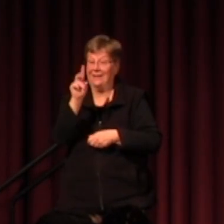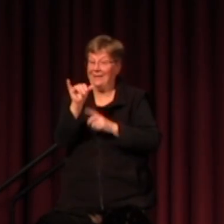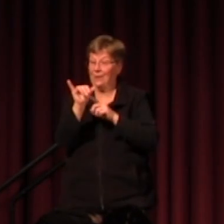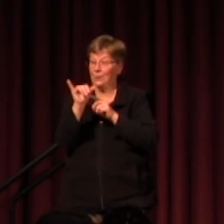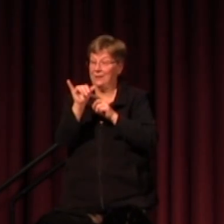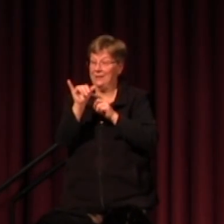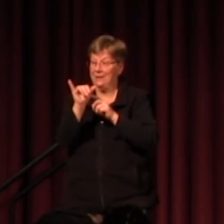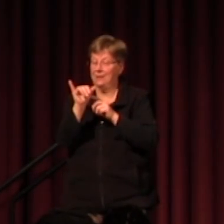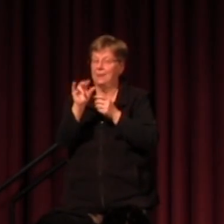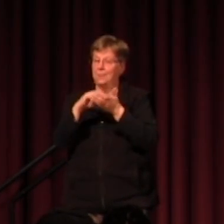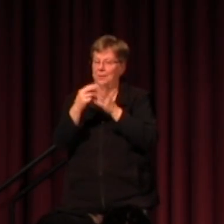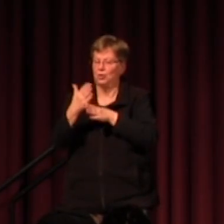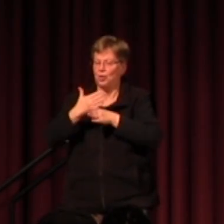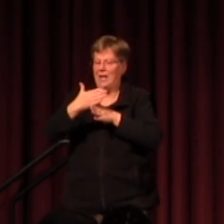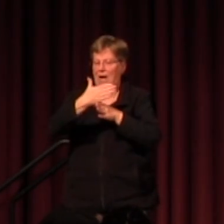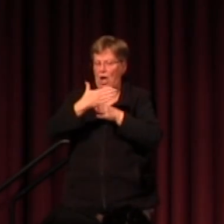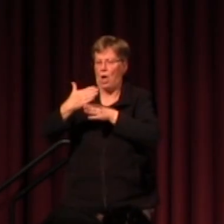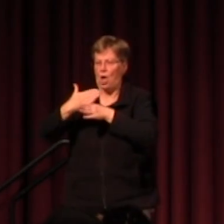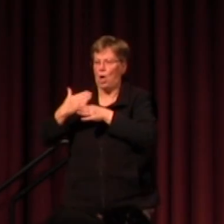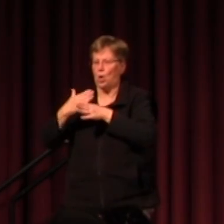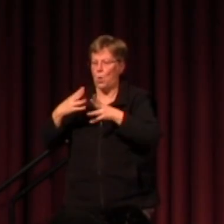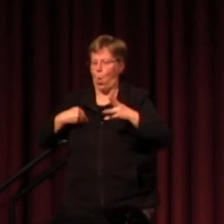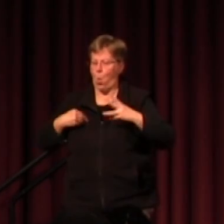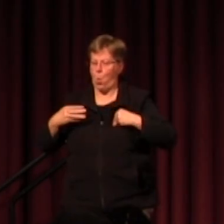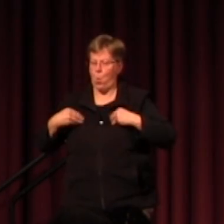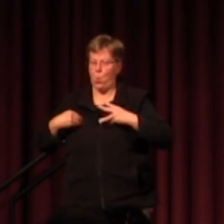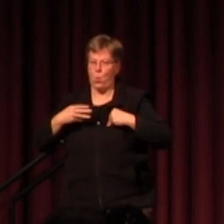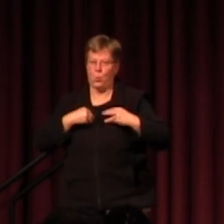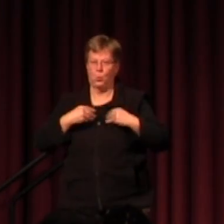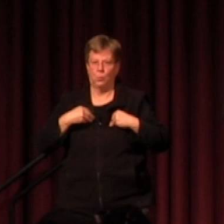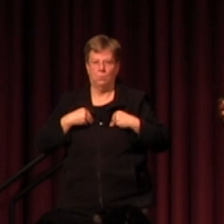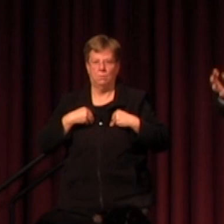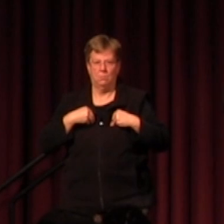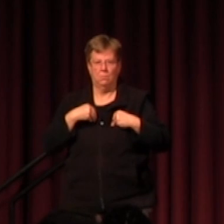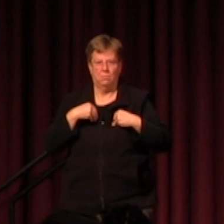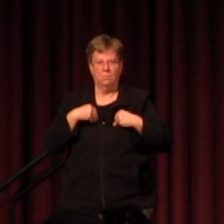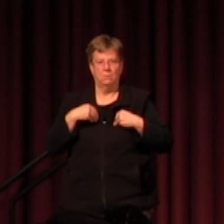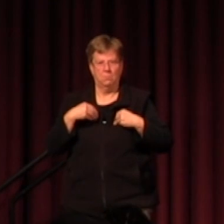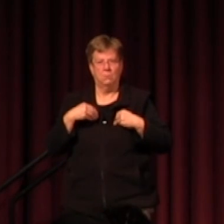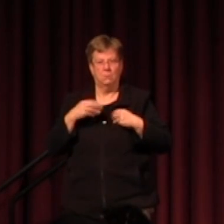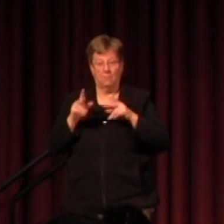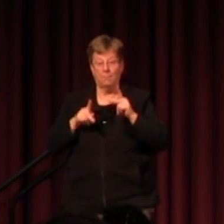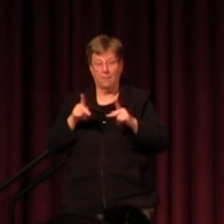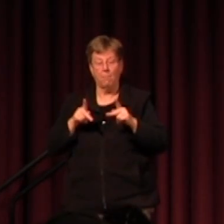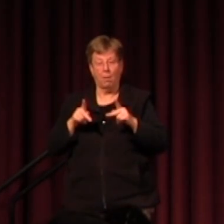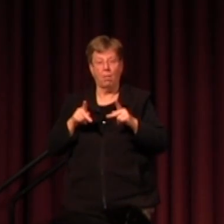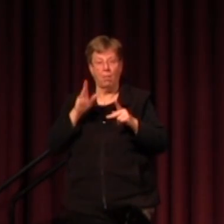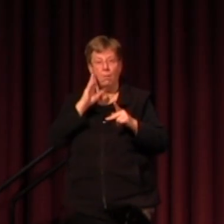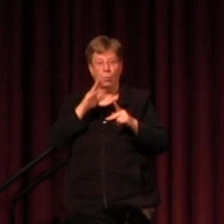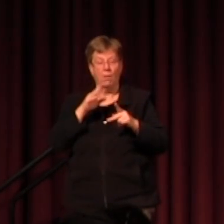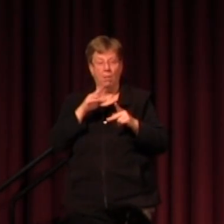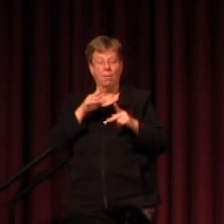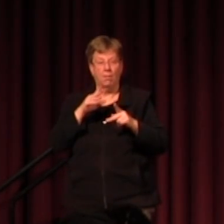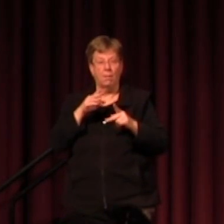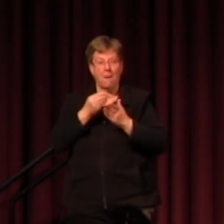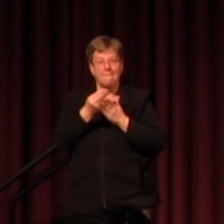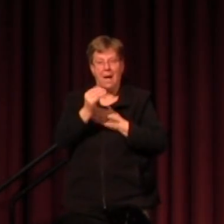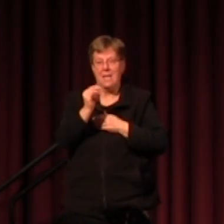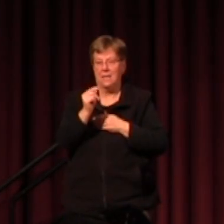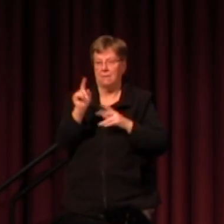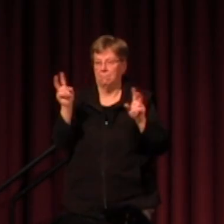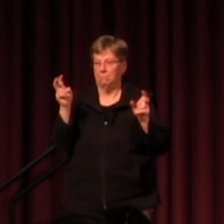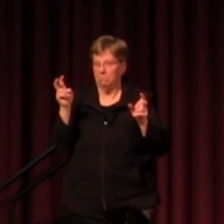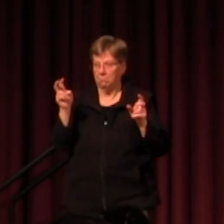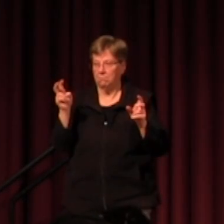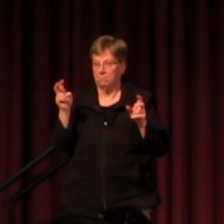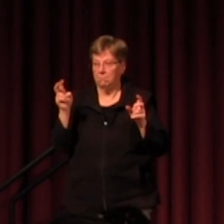Equity is shared ownership. That's what it means. It means to have people buy in. And once they buy